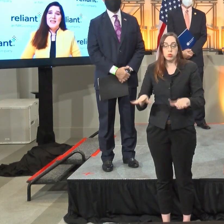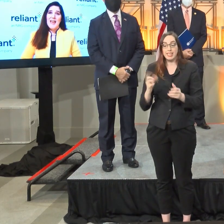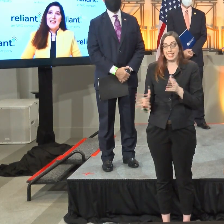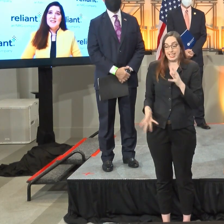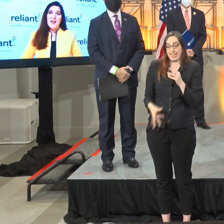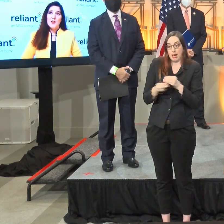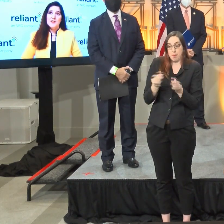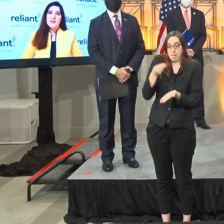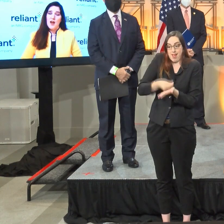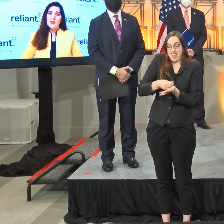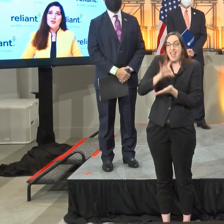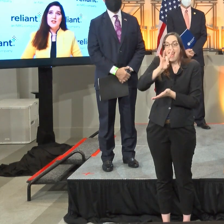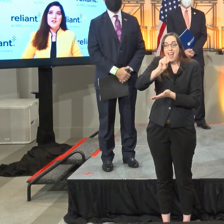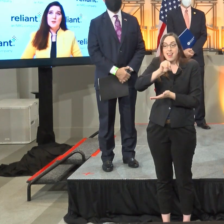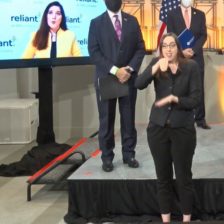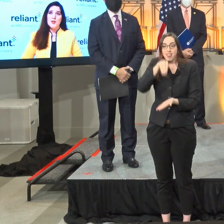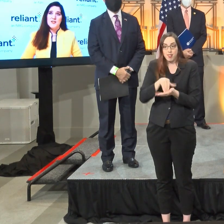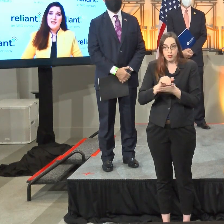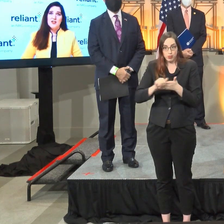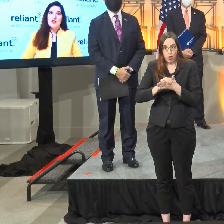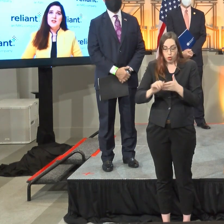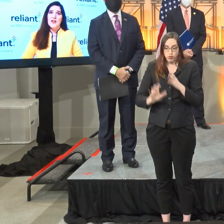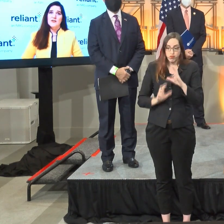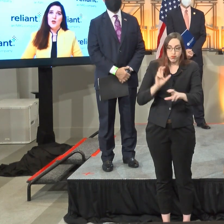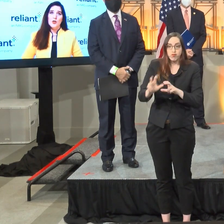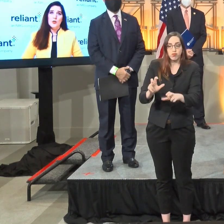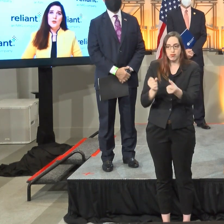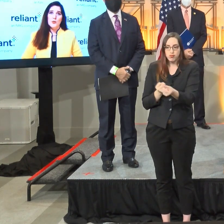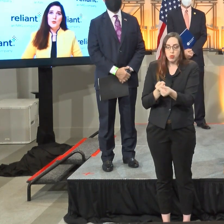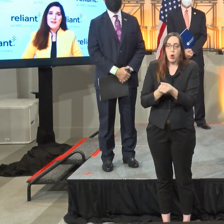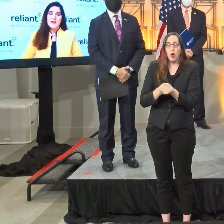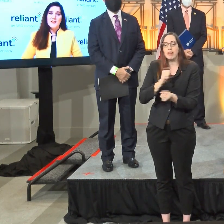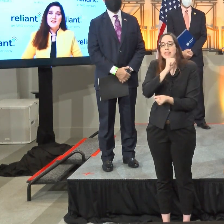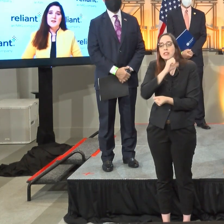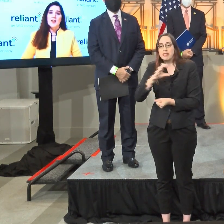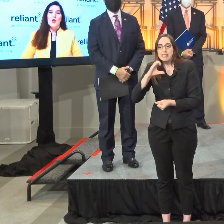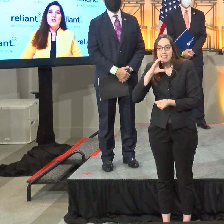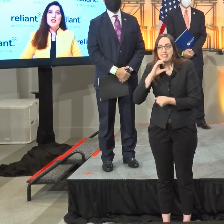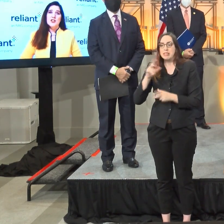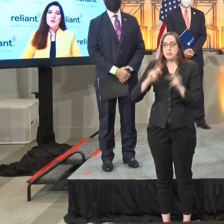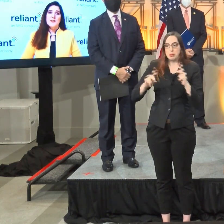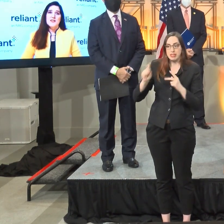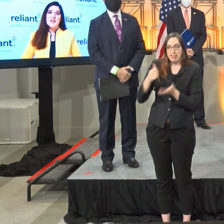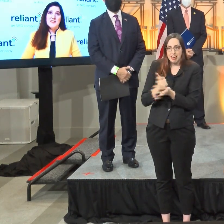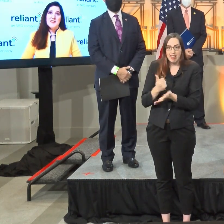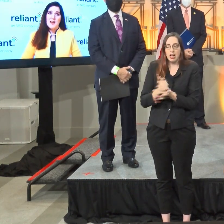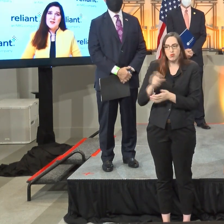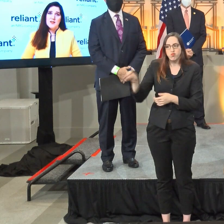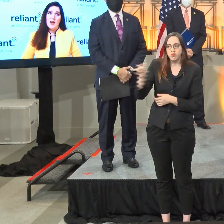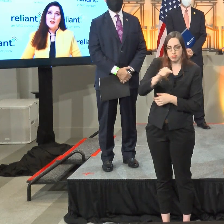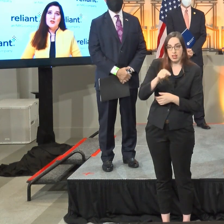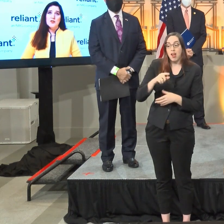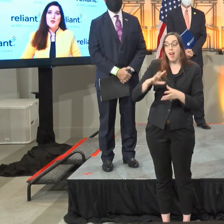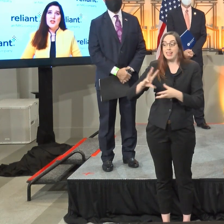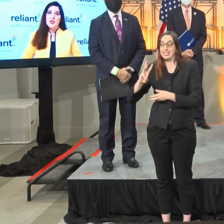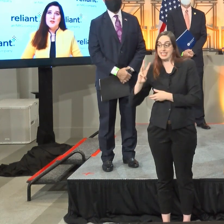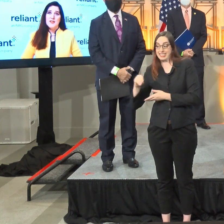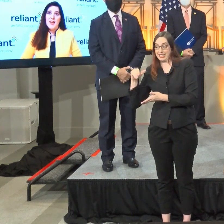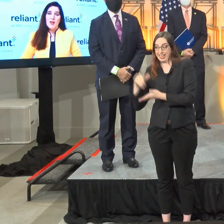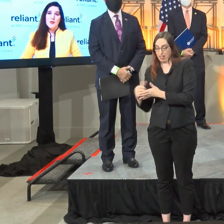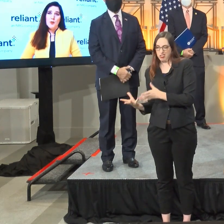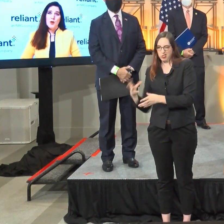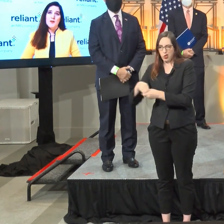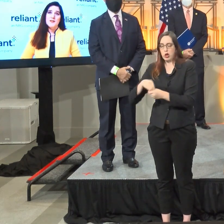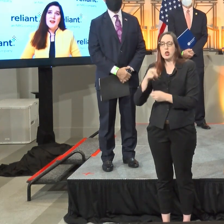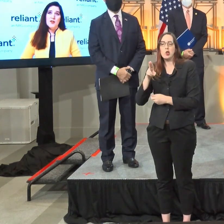donating $80,000 to support seniors and vulnerable residents, which includes $60,000 for the Houston